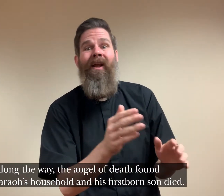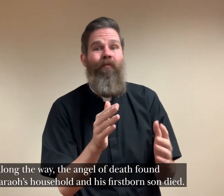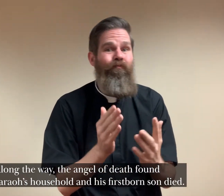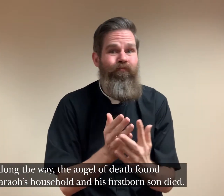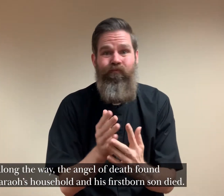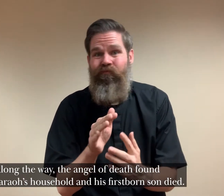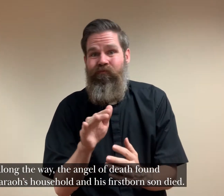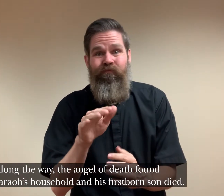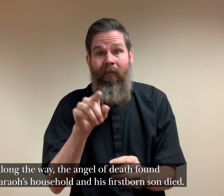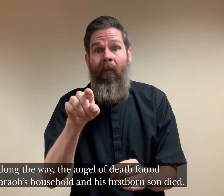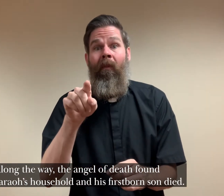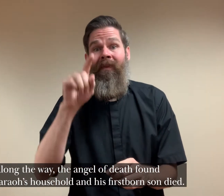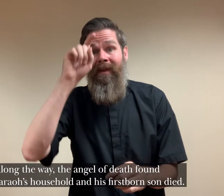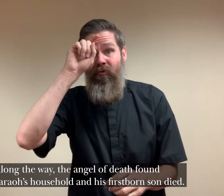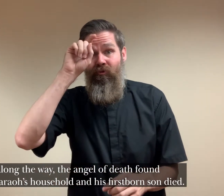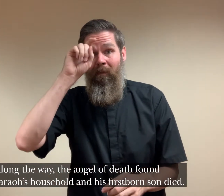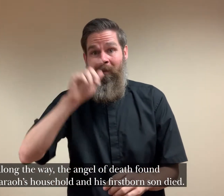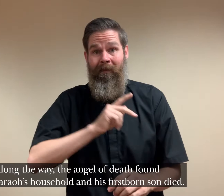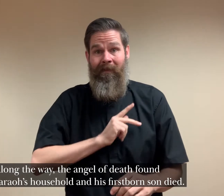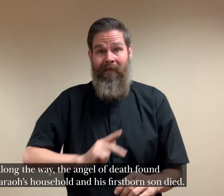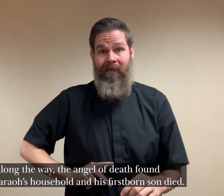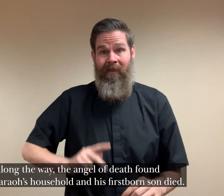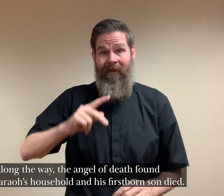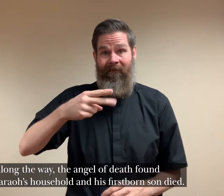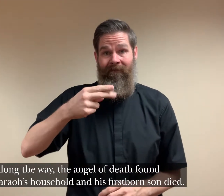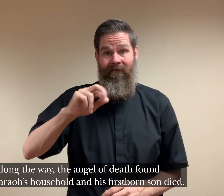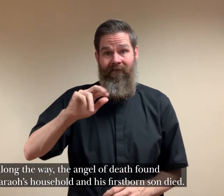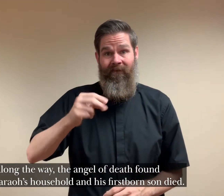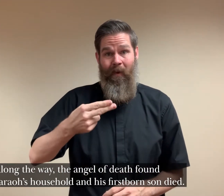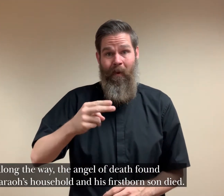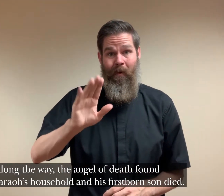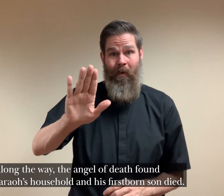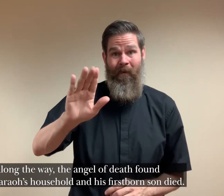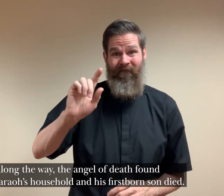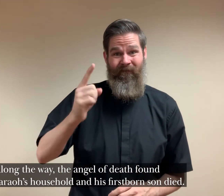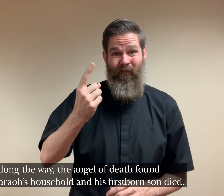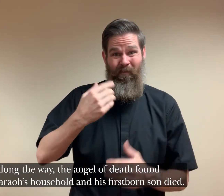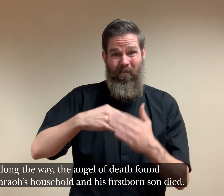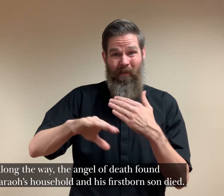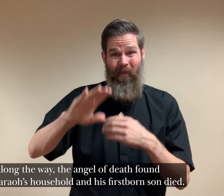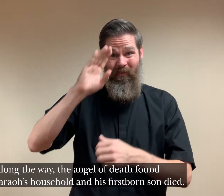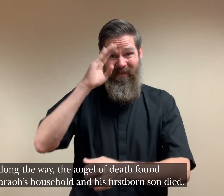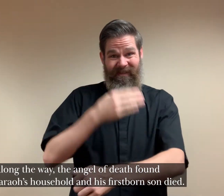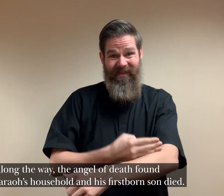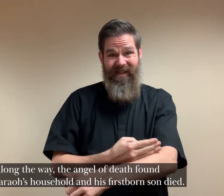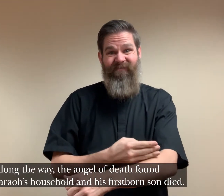Along the way, the angel of death found the Pharaoh's household, and his firstborn son